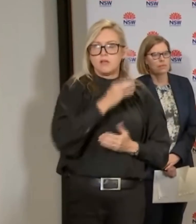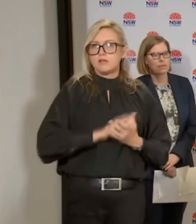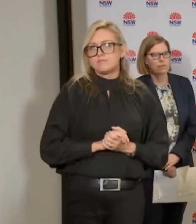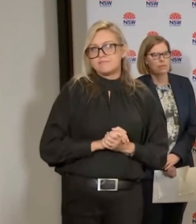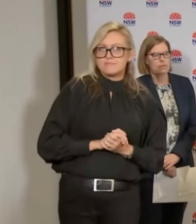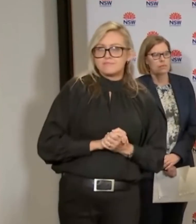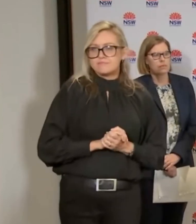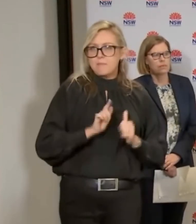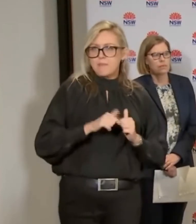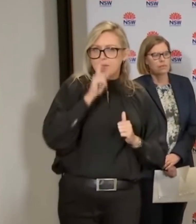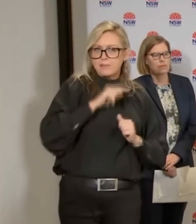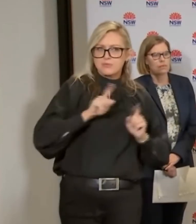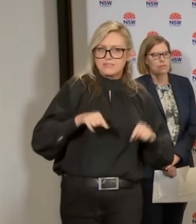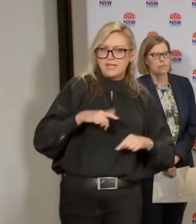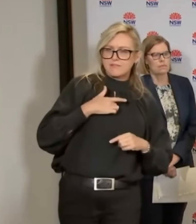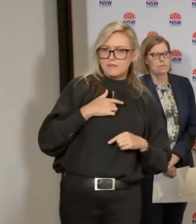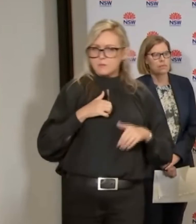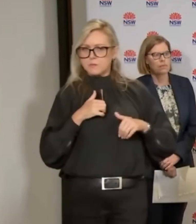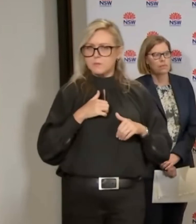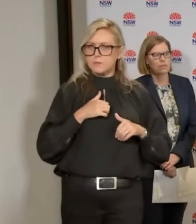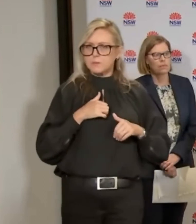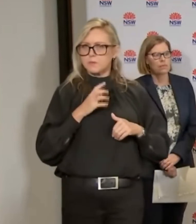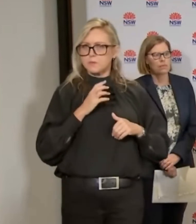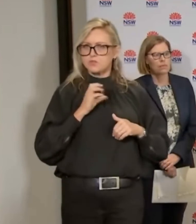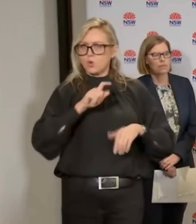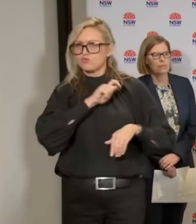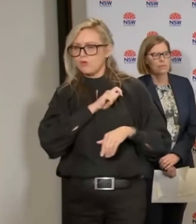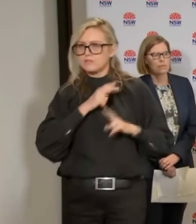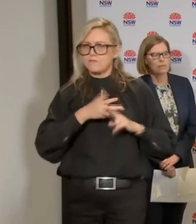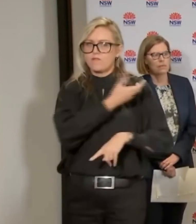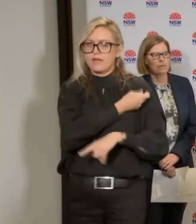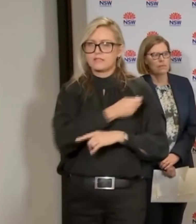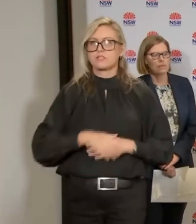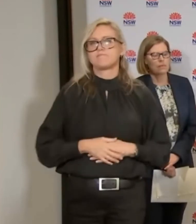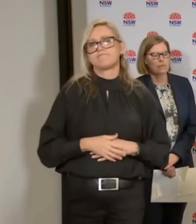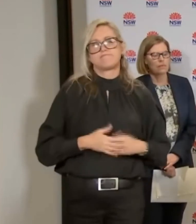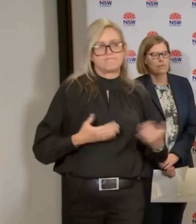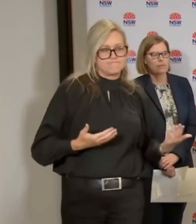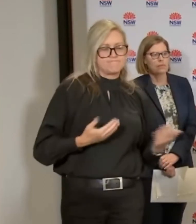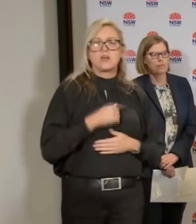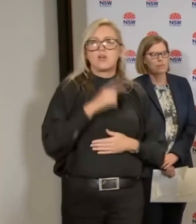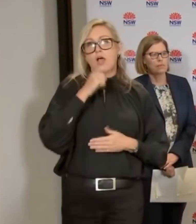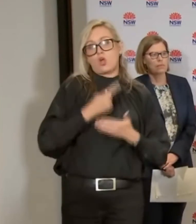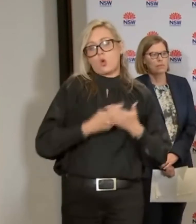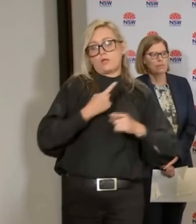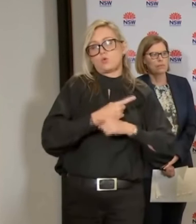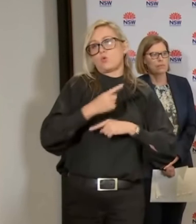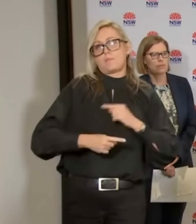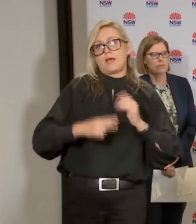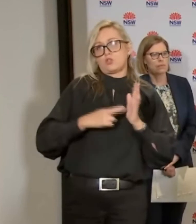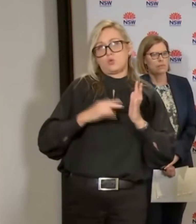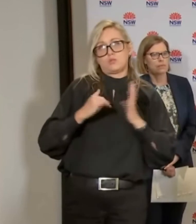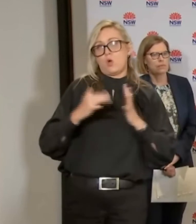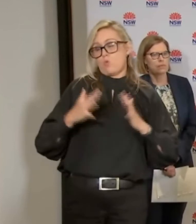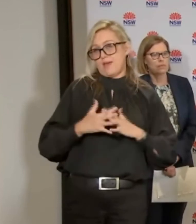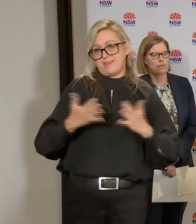get, well, people vaccinated? I can only comment on what we're responsible for in New South Wales, and I'm buoyed by what we've seen in the last